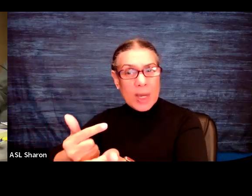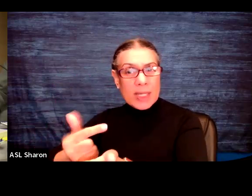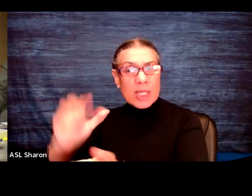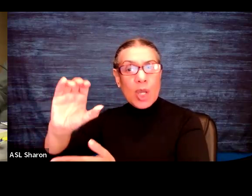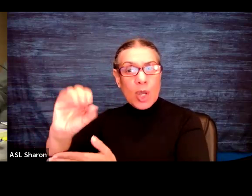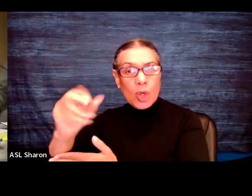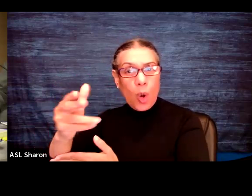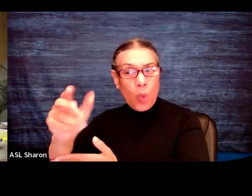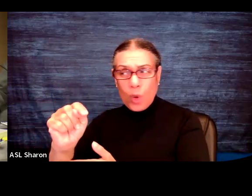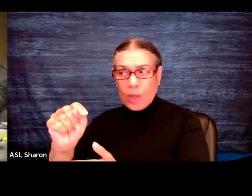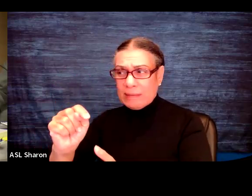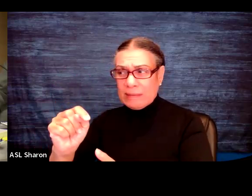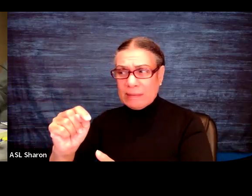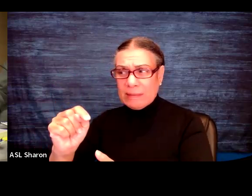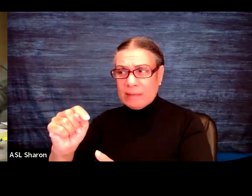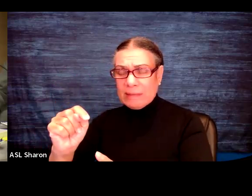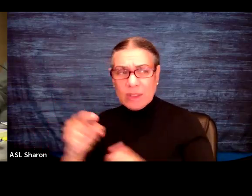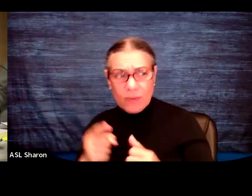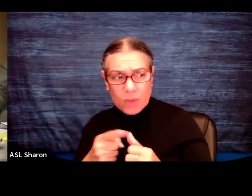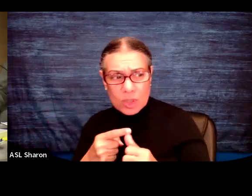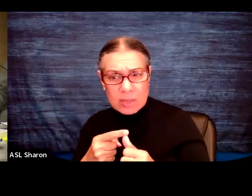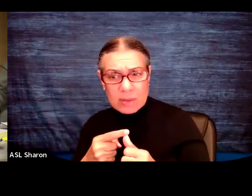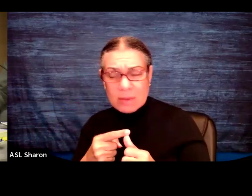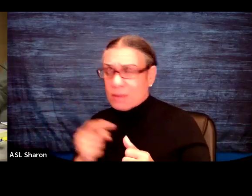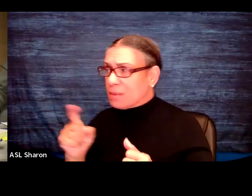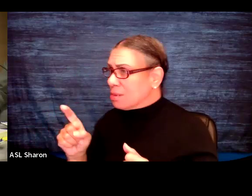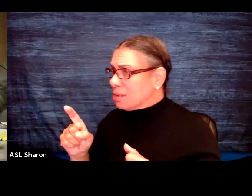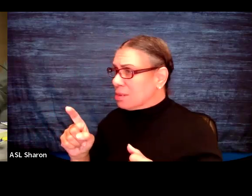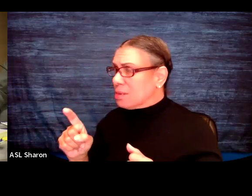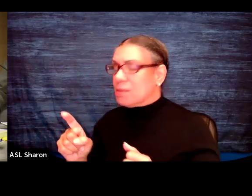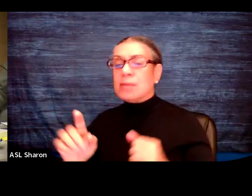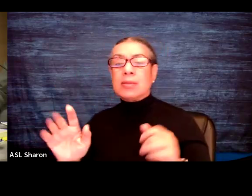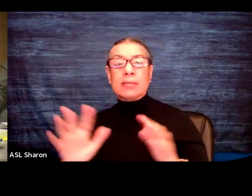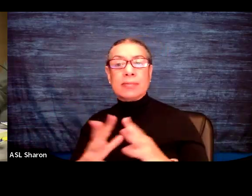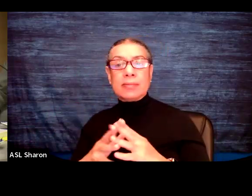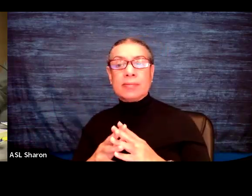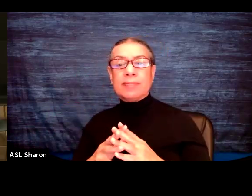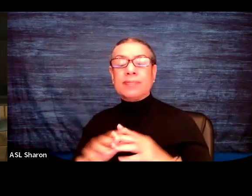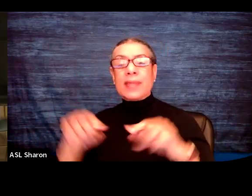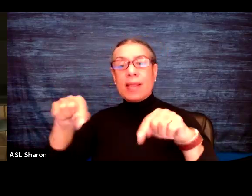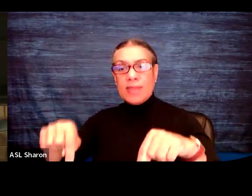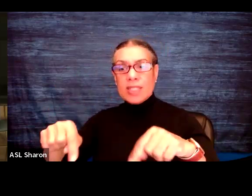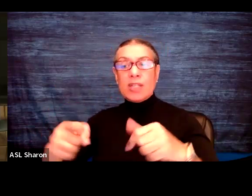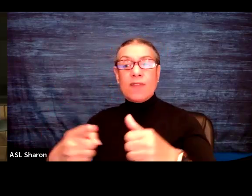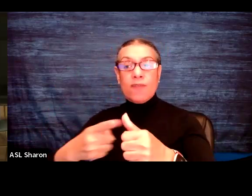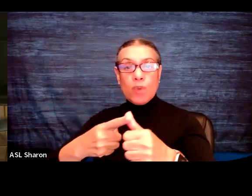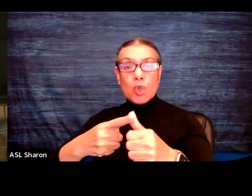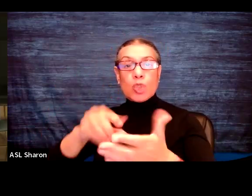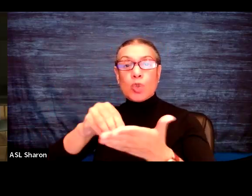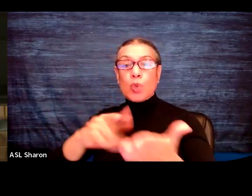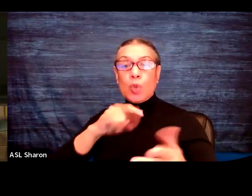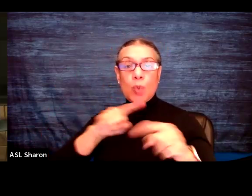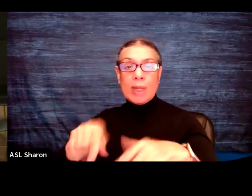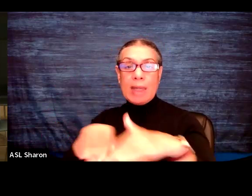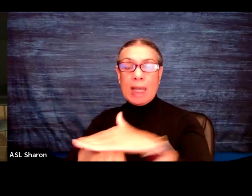most recent exam school policy. So First students who were admitted